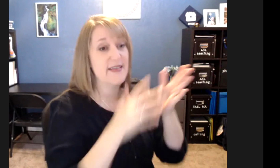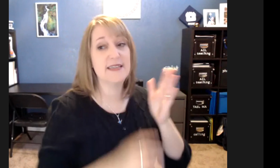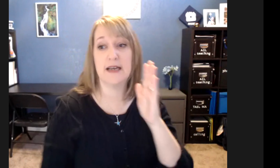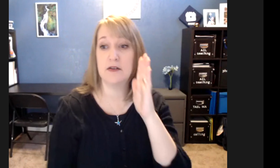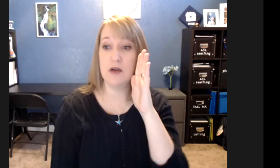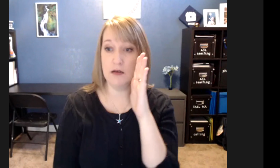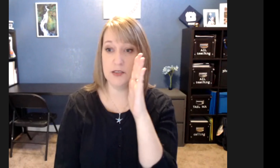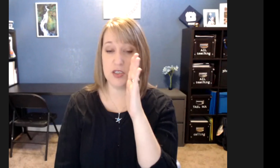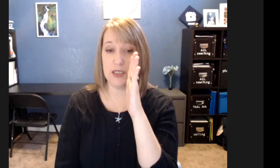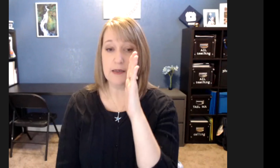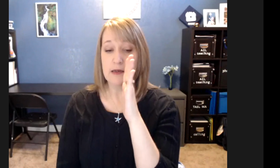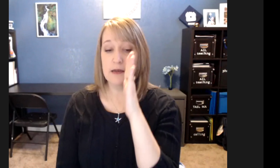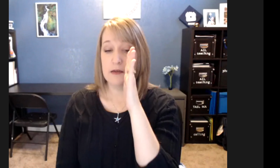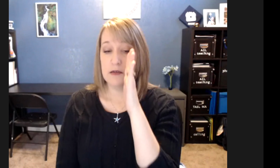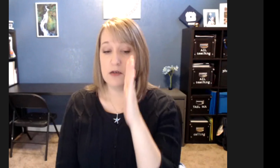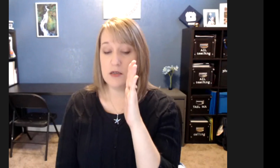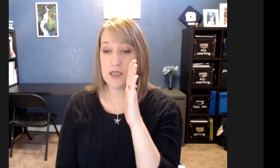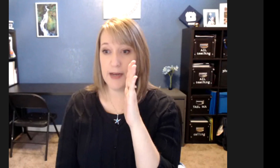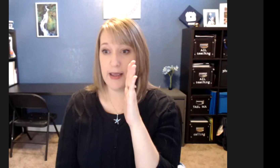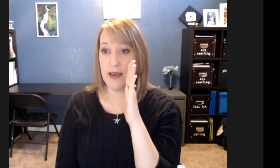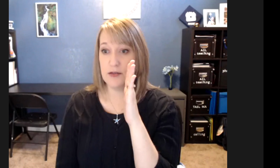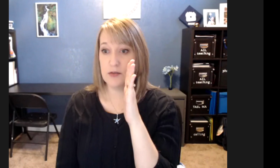then technology, non-dominant hand,